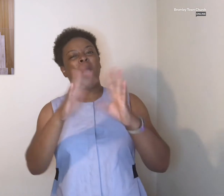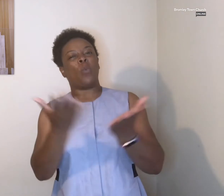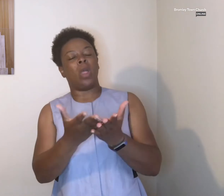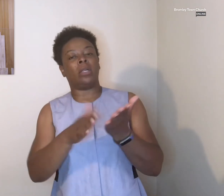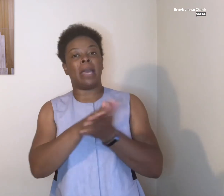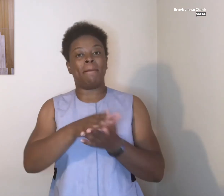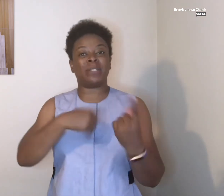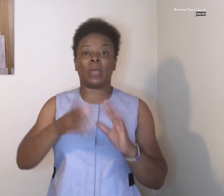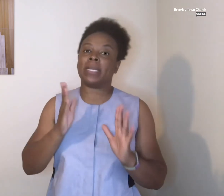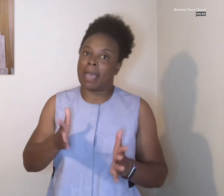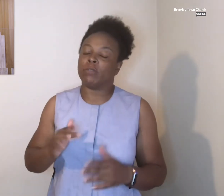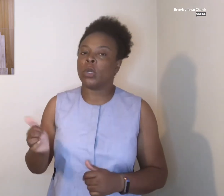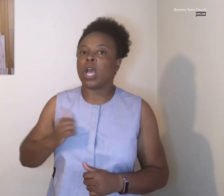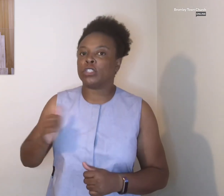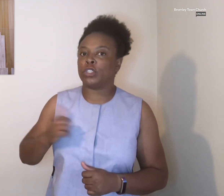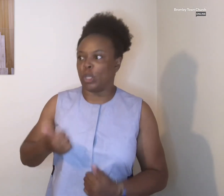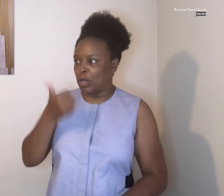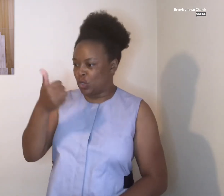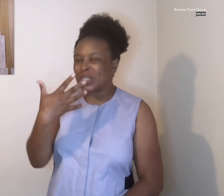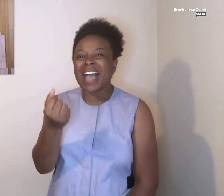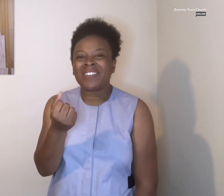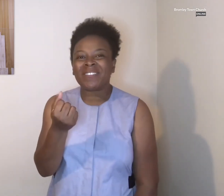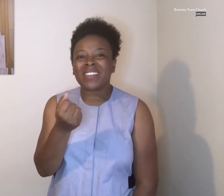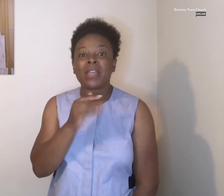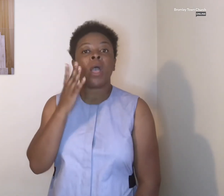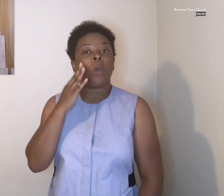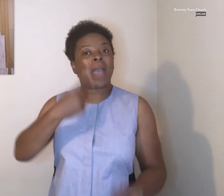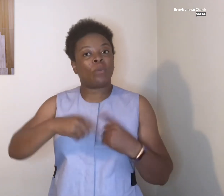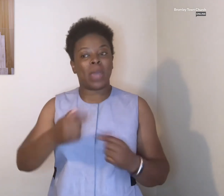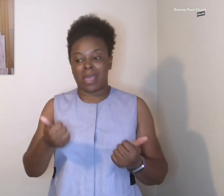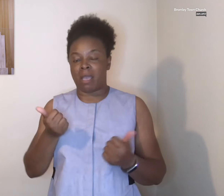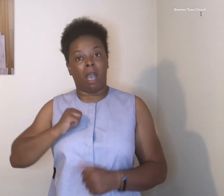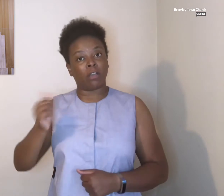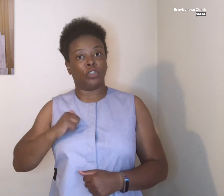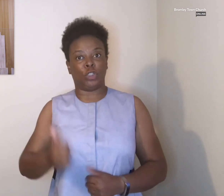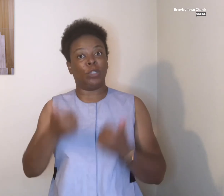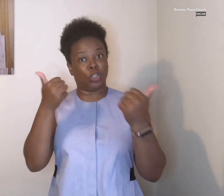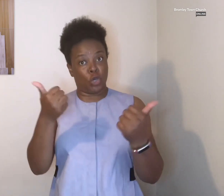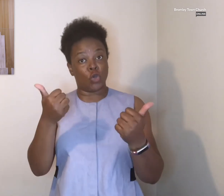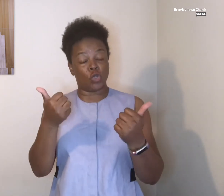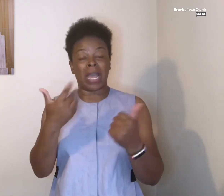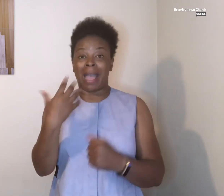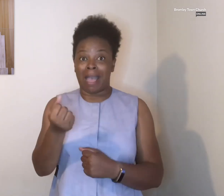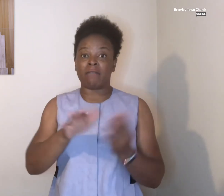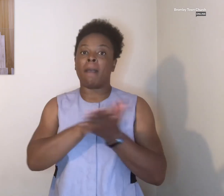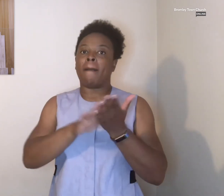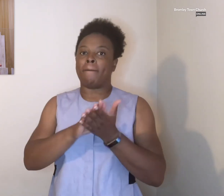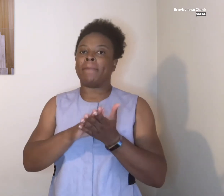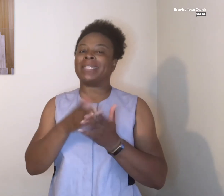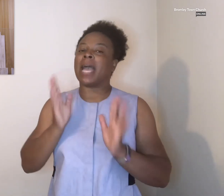good. When we assume there is good, we also assume there is a moral law, which we use